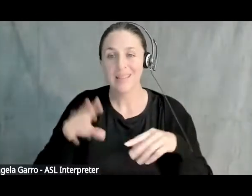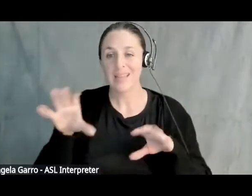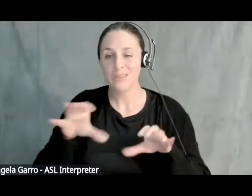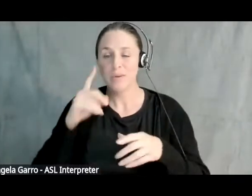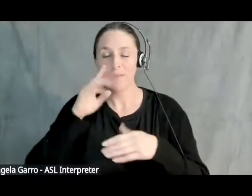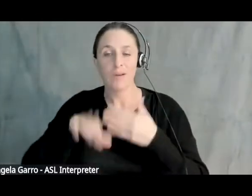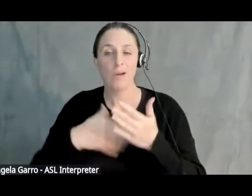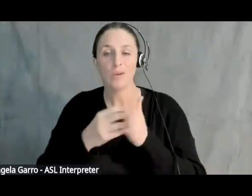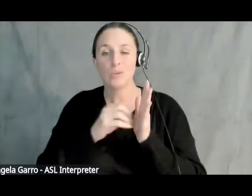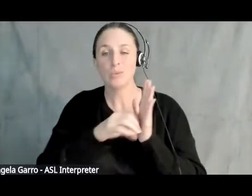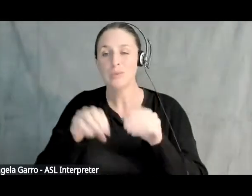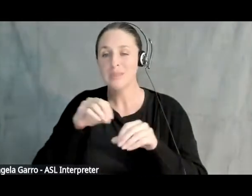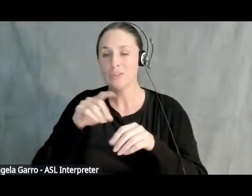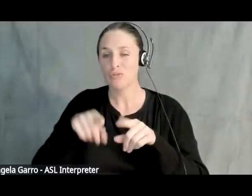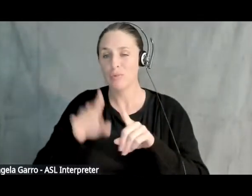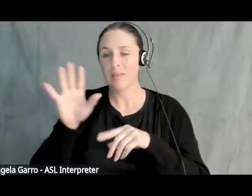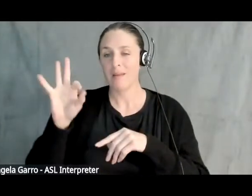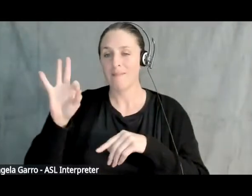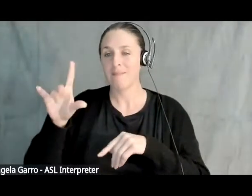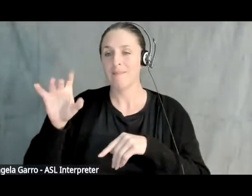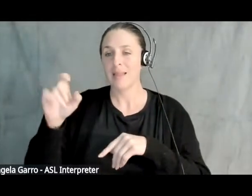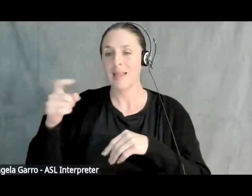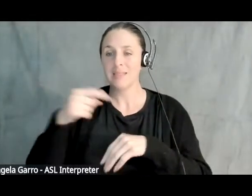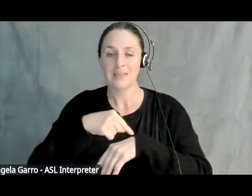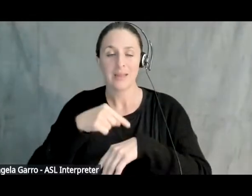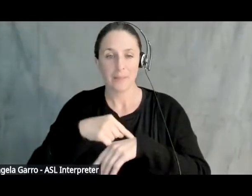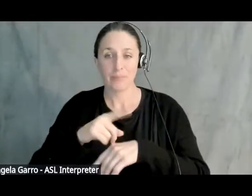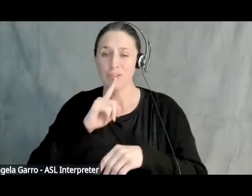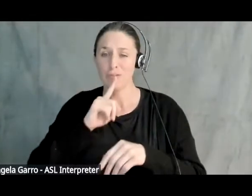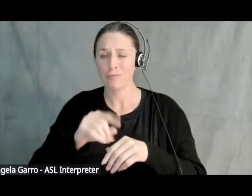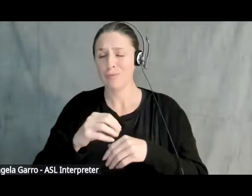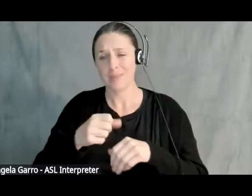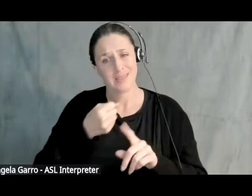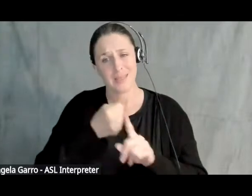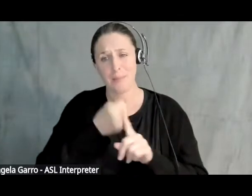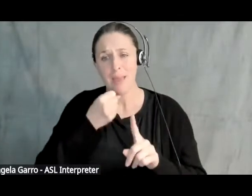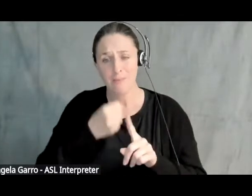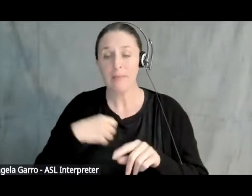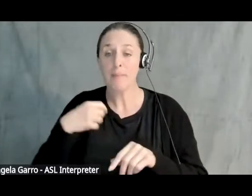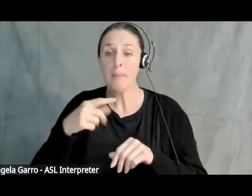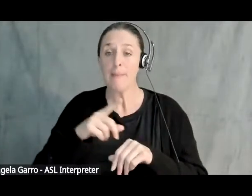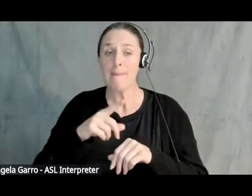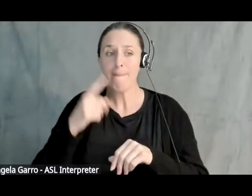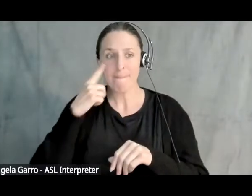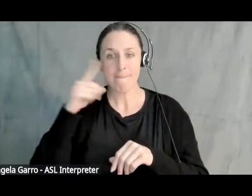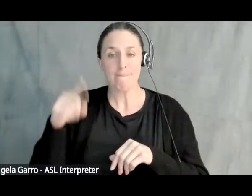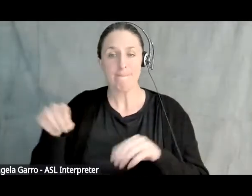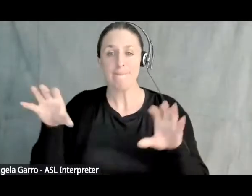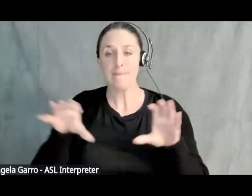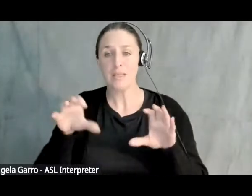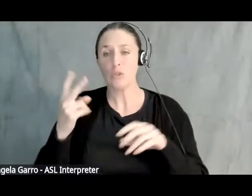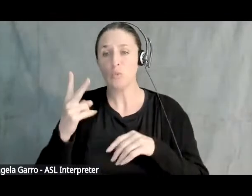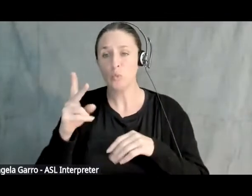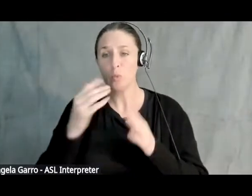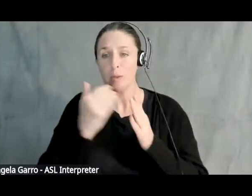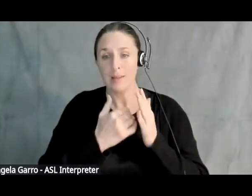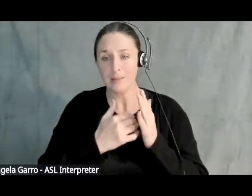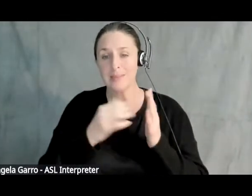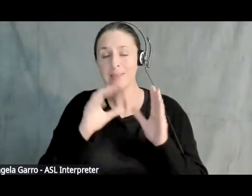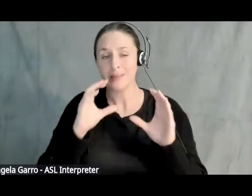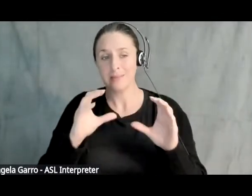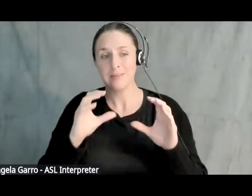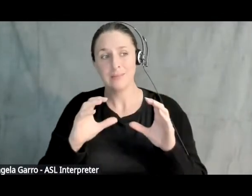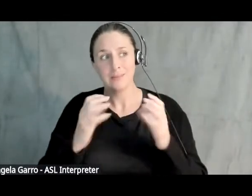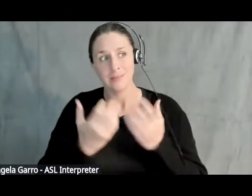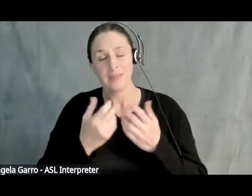time. And it was really impactful. I think they did 2 lessons, one in the fall and then one in the